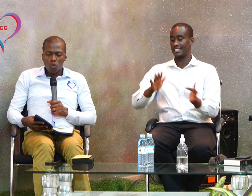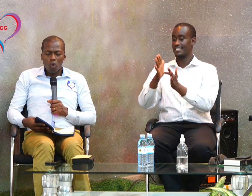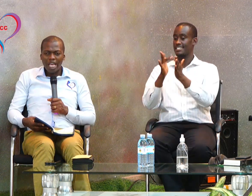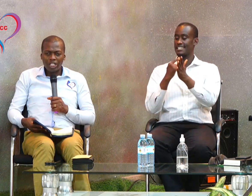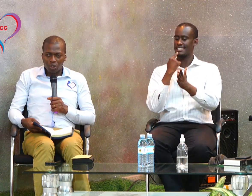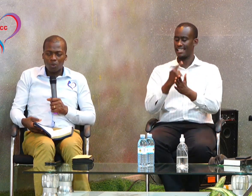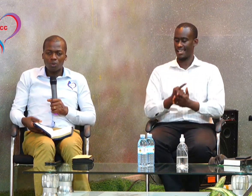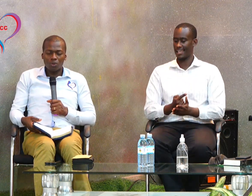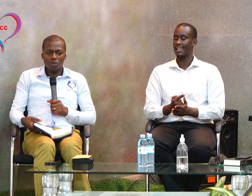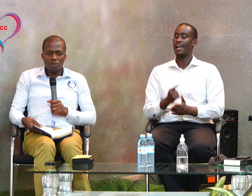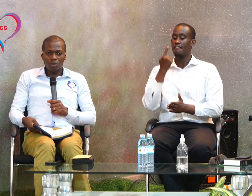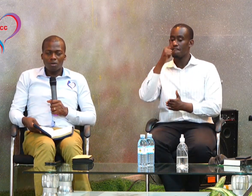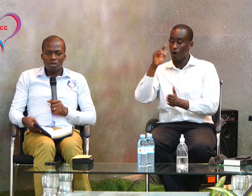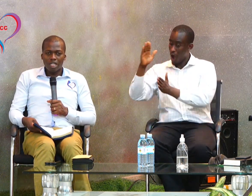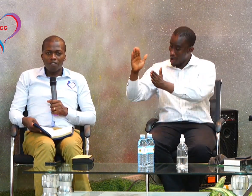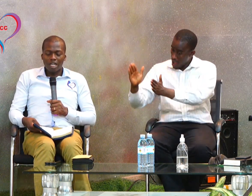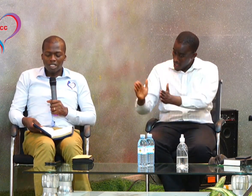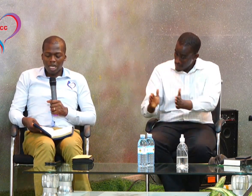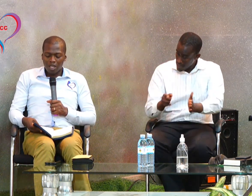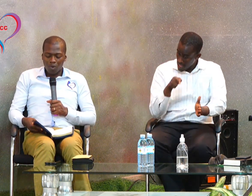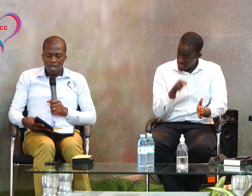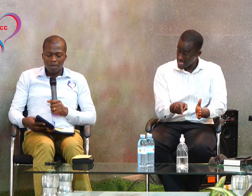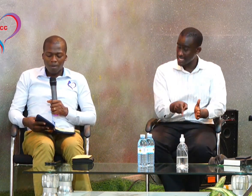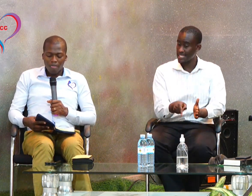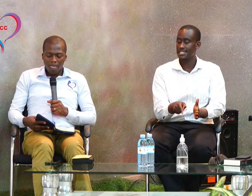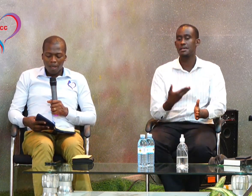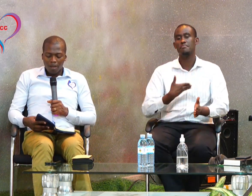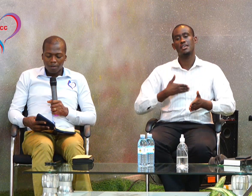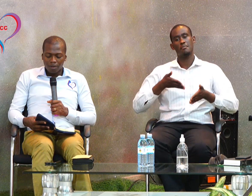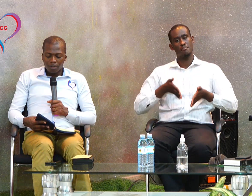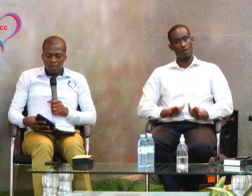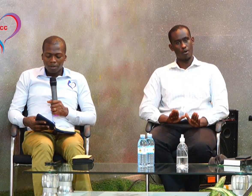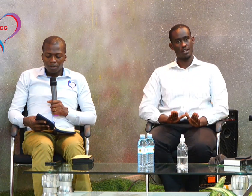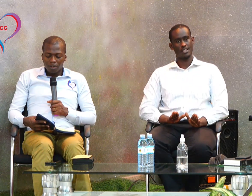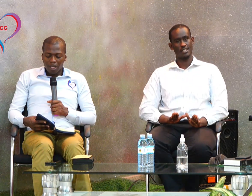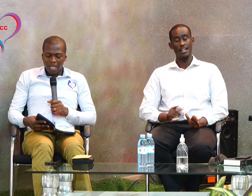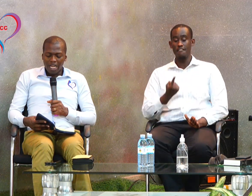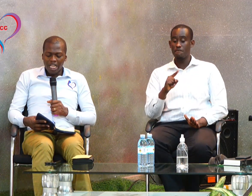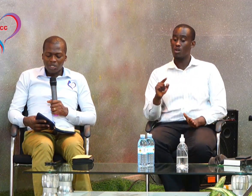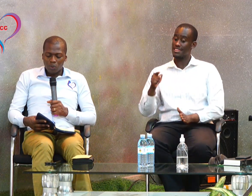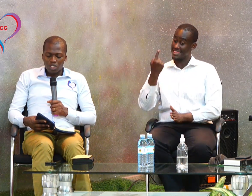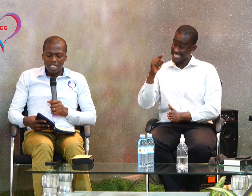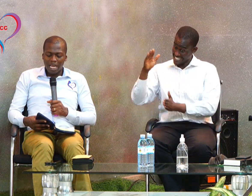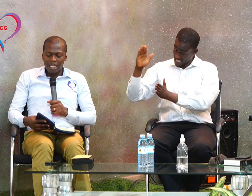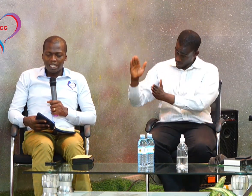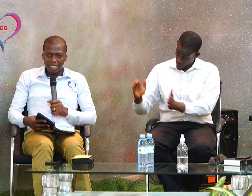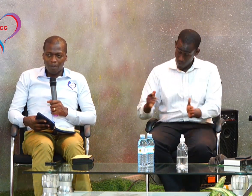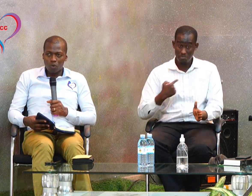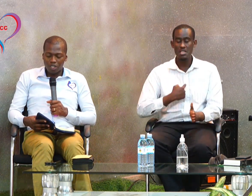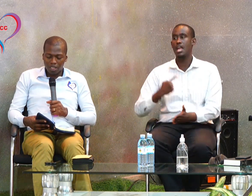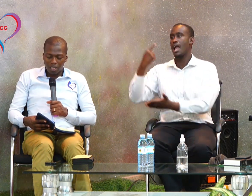agamba kulwekyo I was born. For this cause I have come into the world. Here,